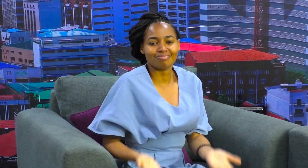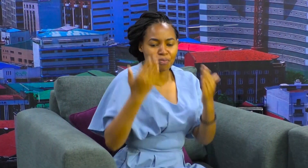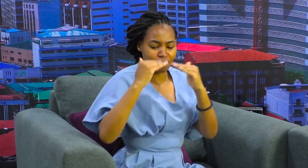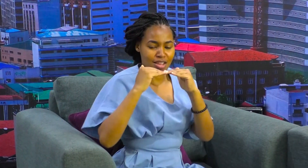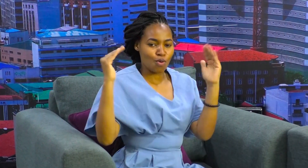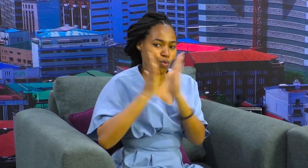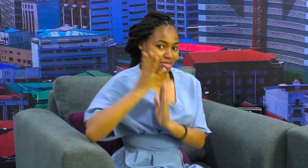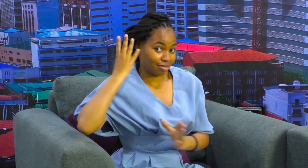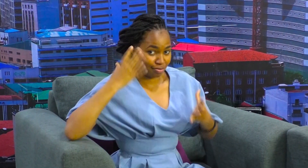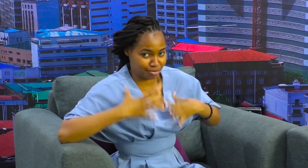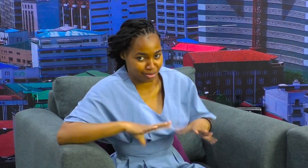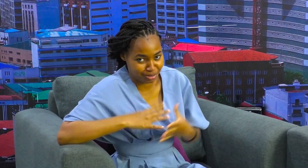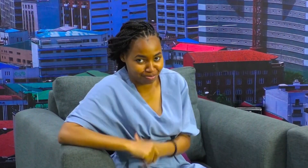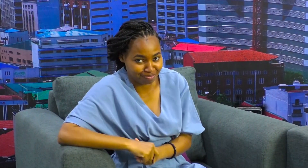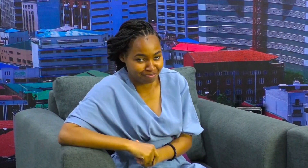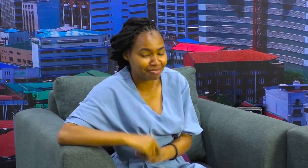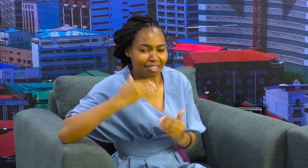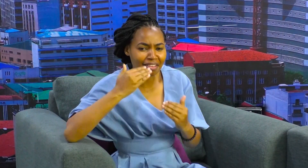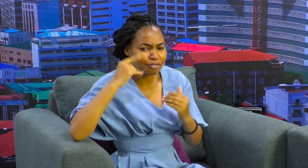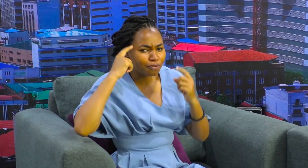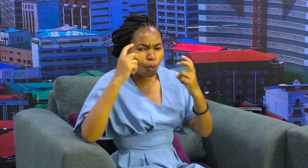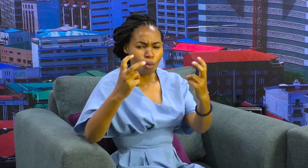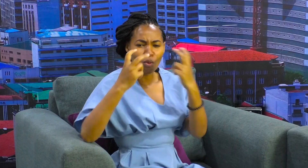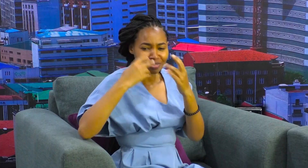and we hope that to see more disability people growing